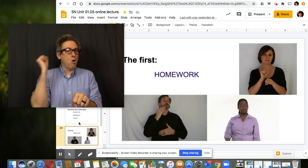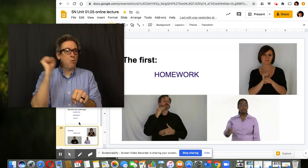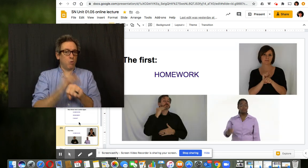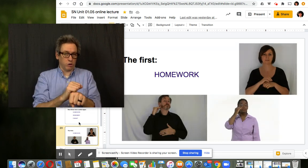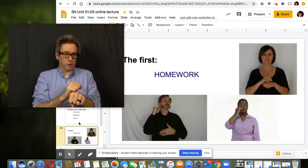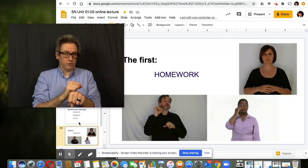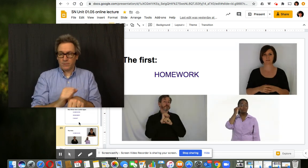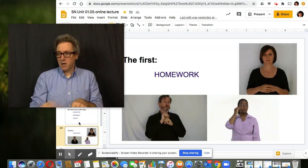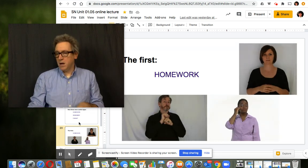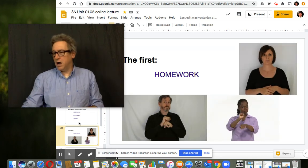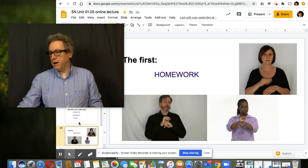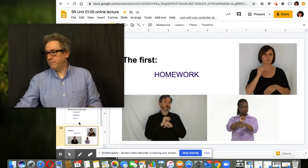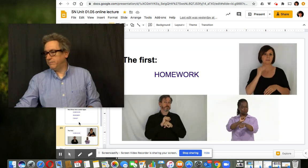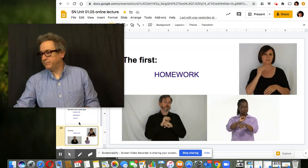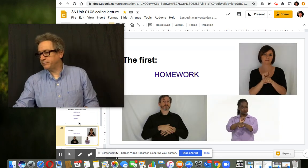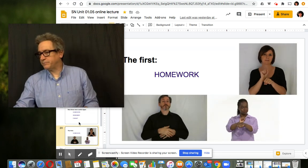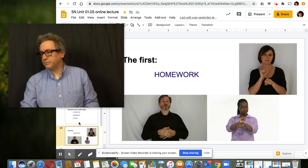Homework.